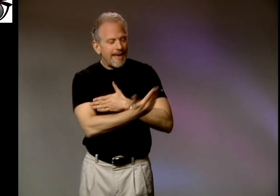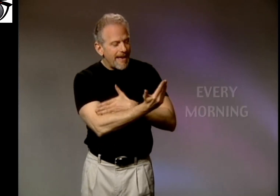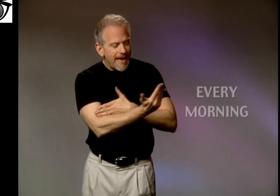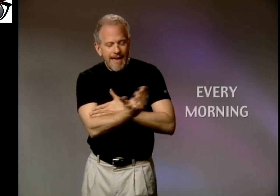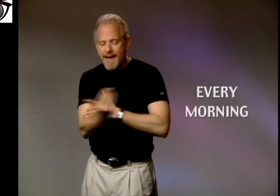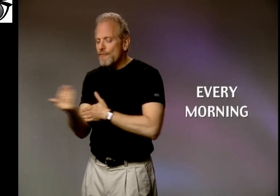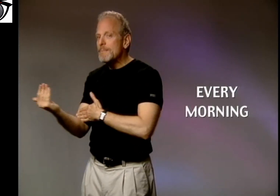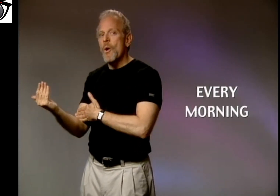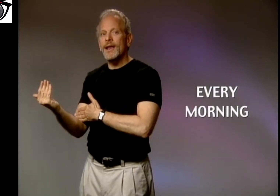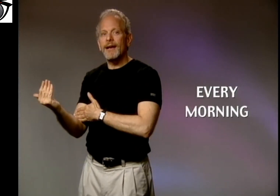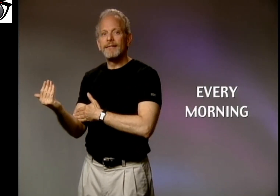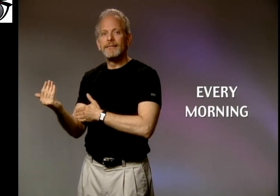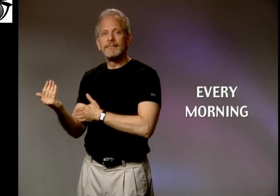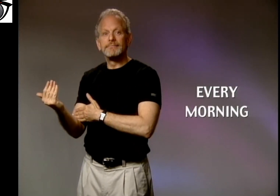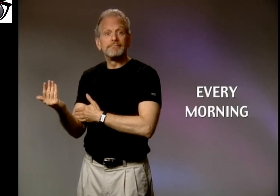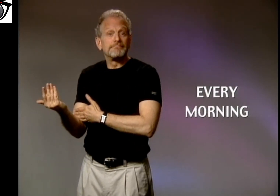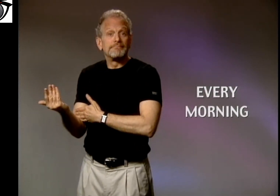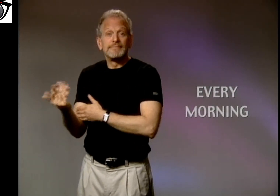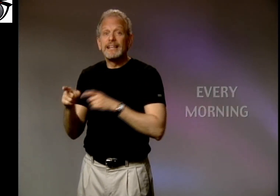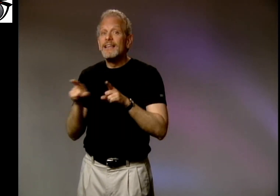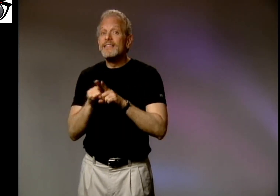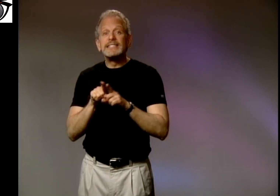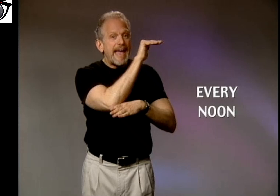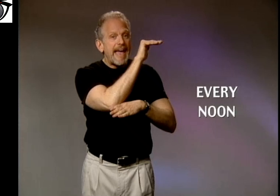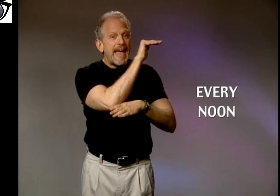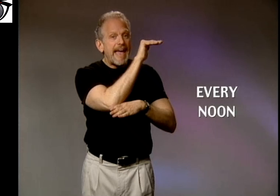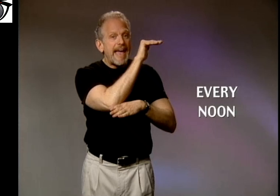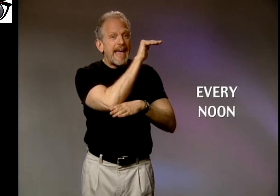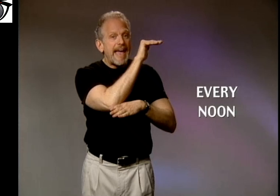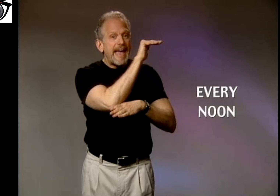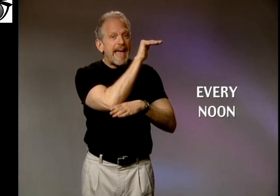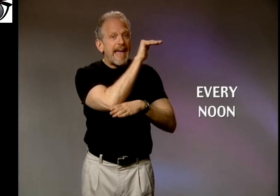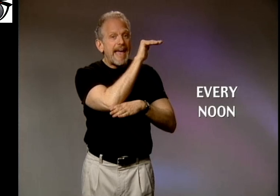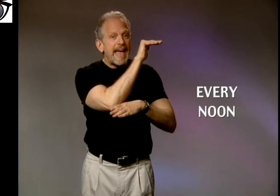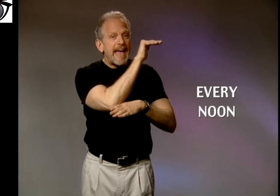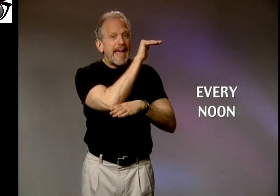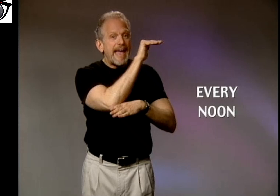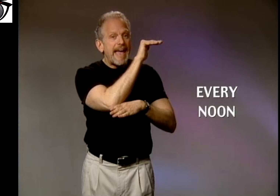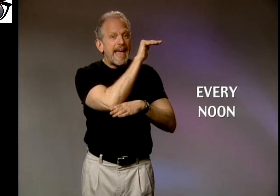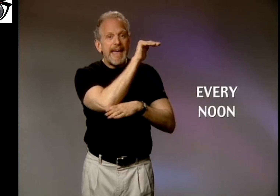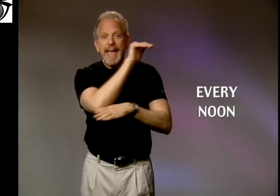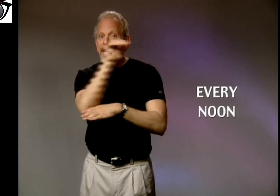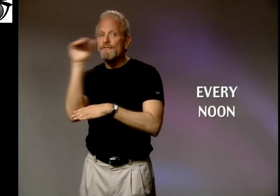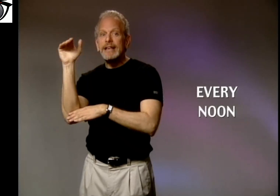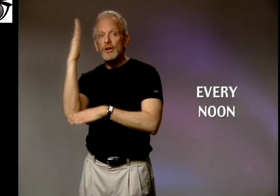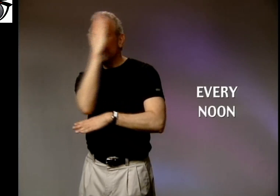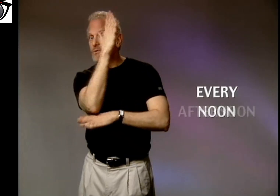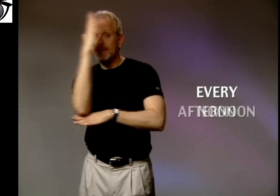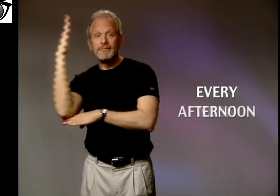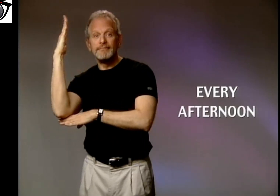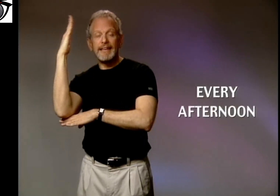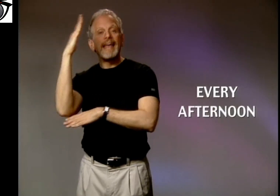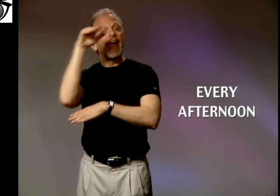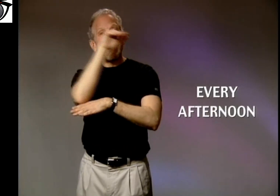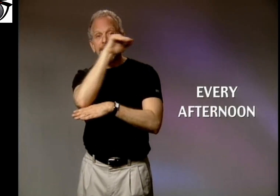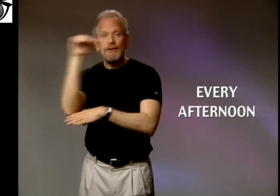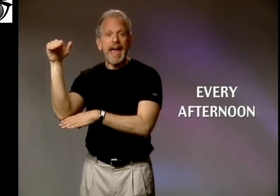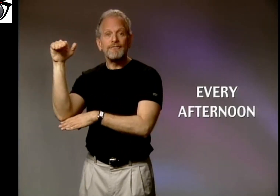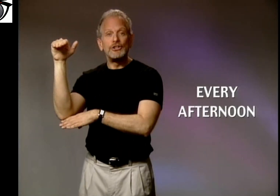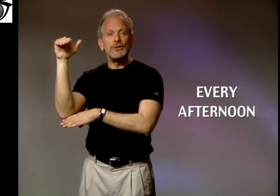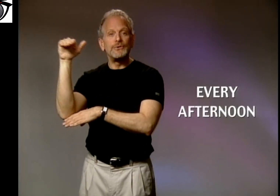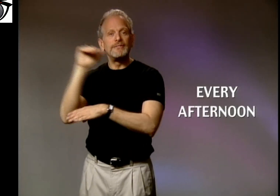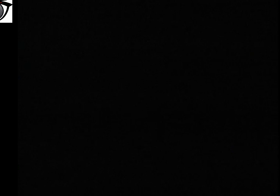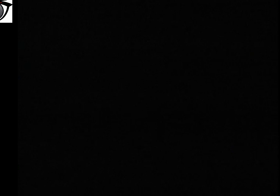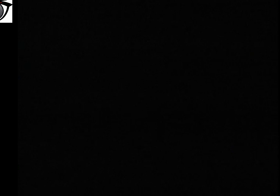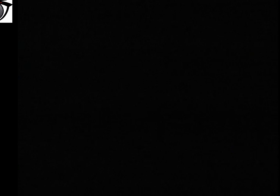passing every morning. The same movement is used for every noon,